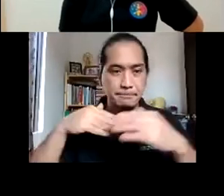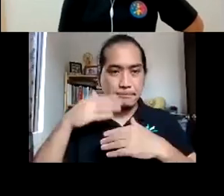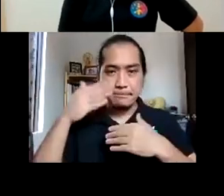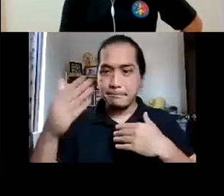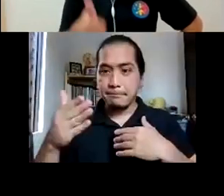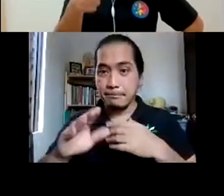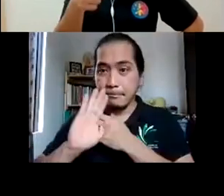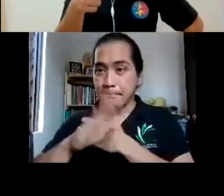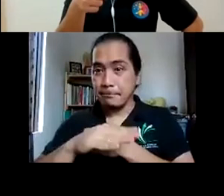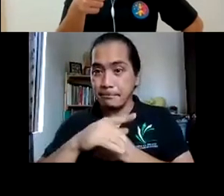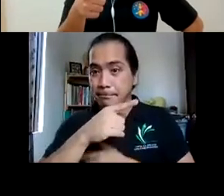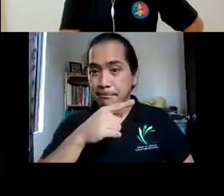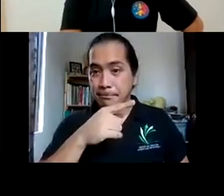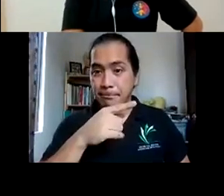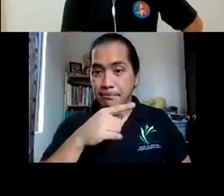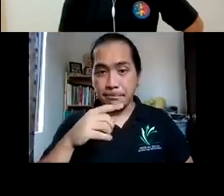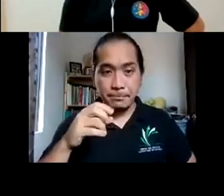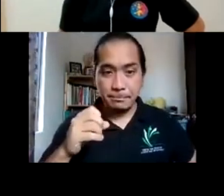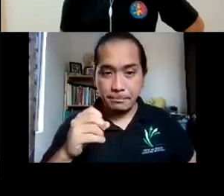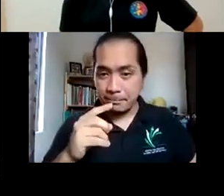Okay, good.